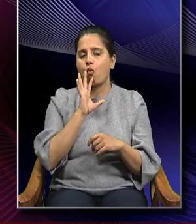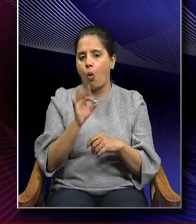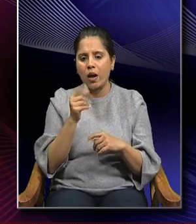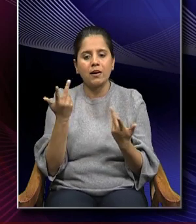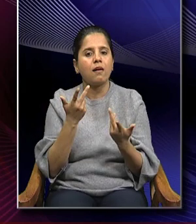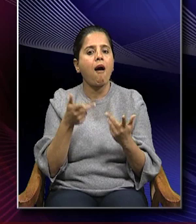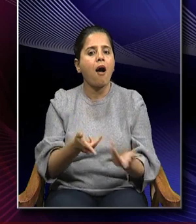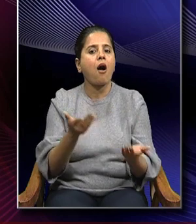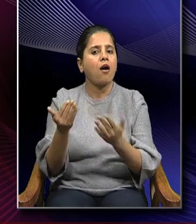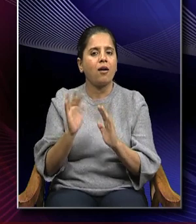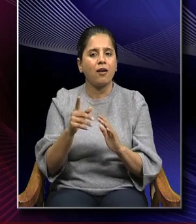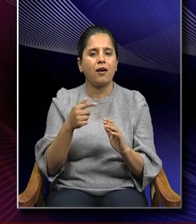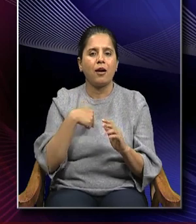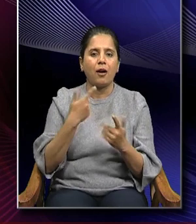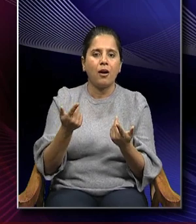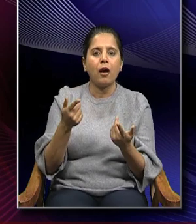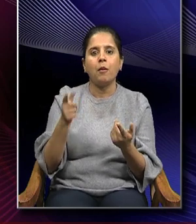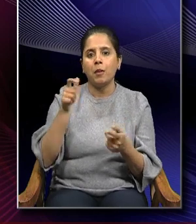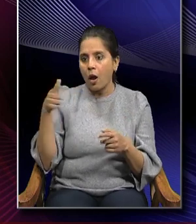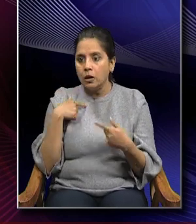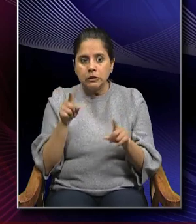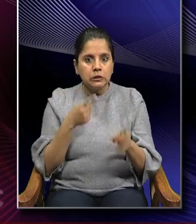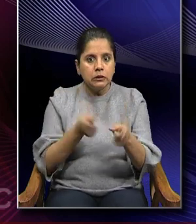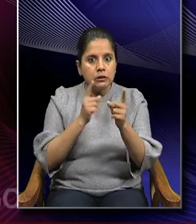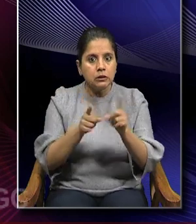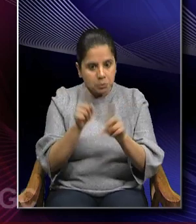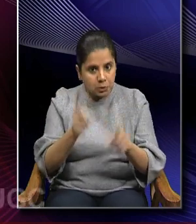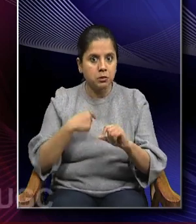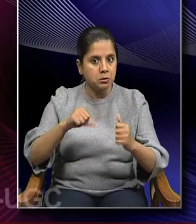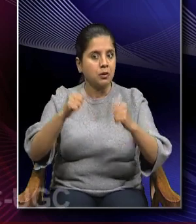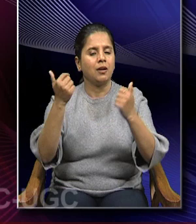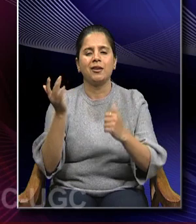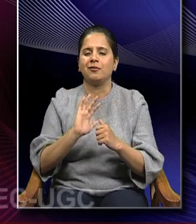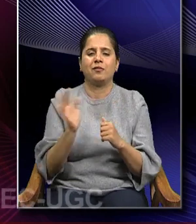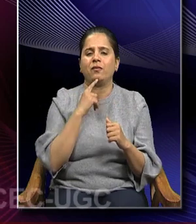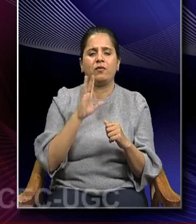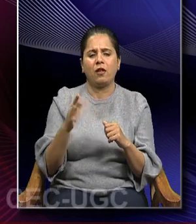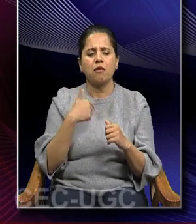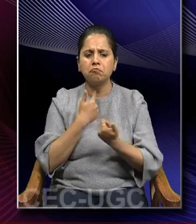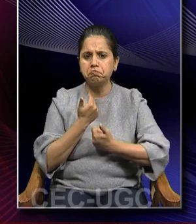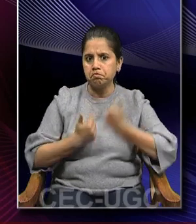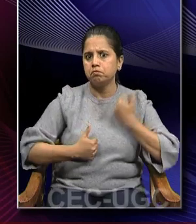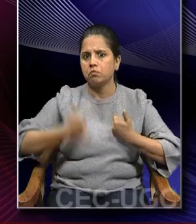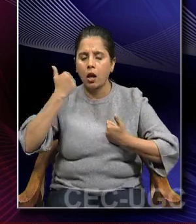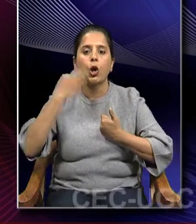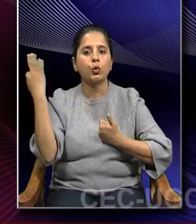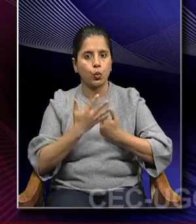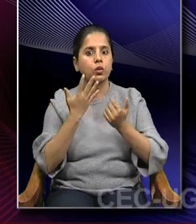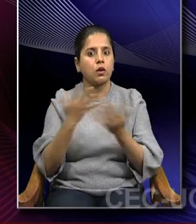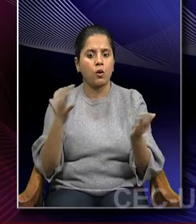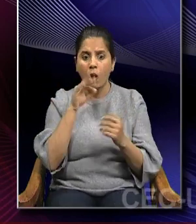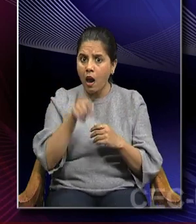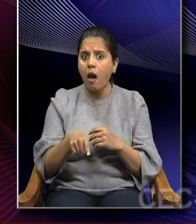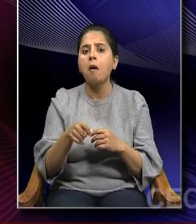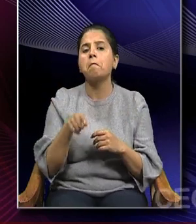understand that it should not become a rat race. It should be a real race where you are really coming up with a new product. You are coming up